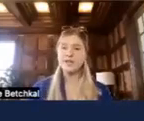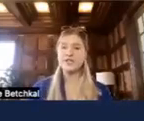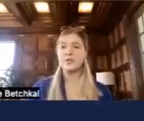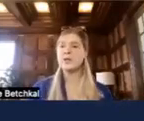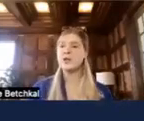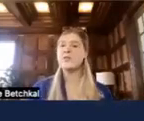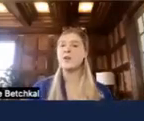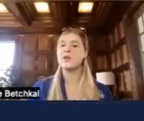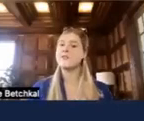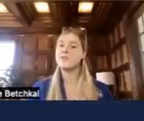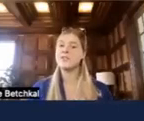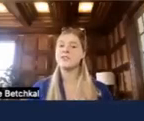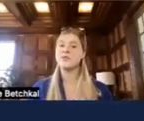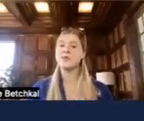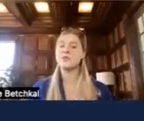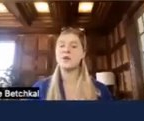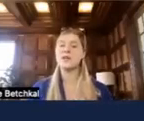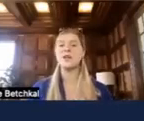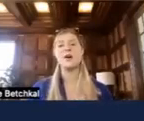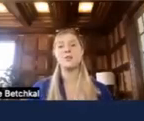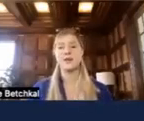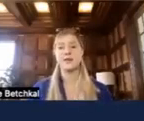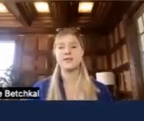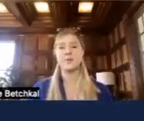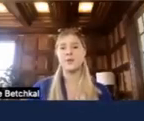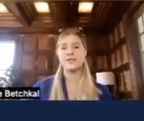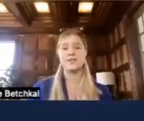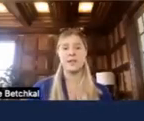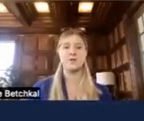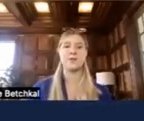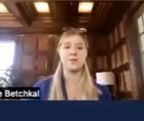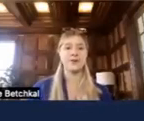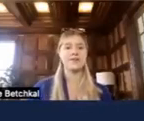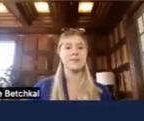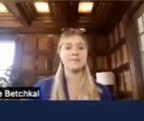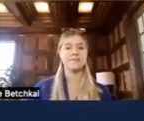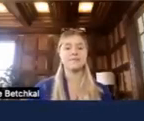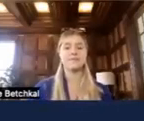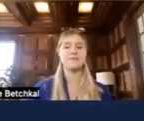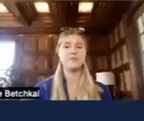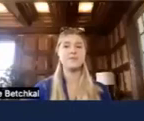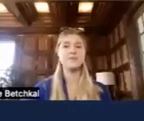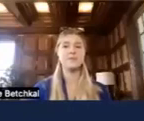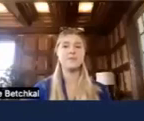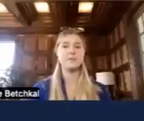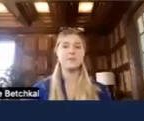However, it should be noted that only 56 schools responded in all 3 years and were thus available for comparison.